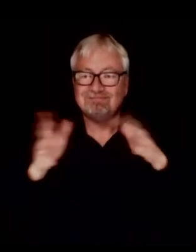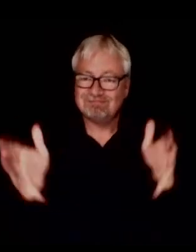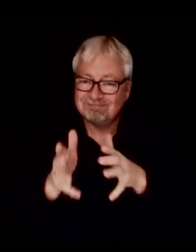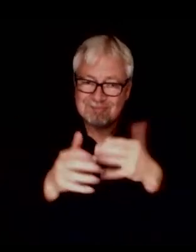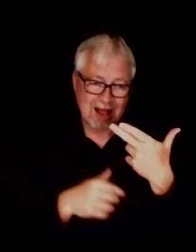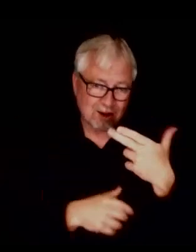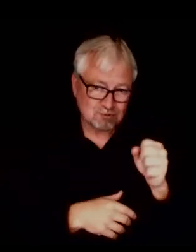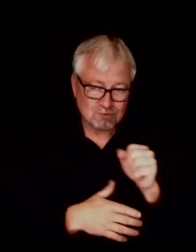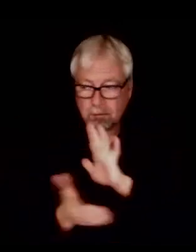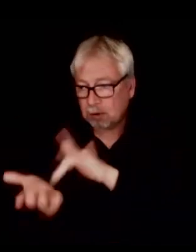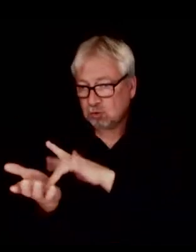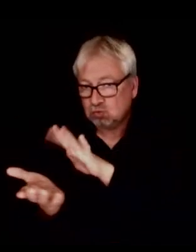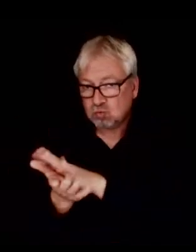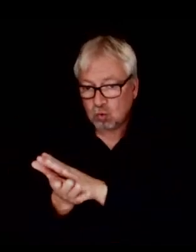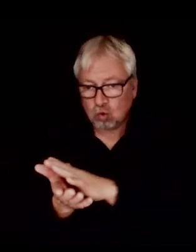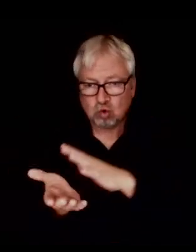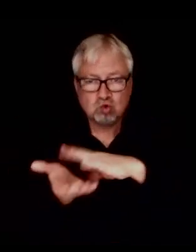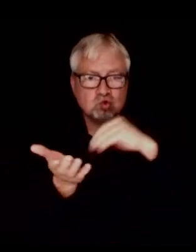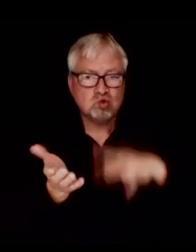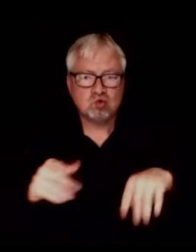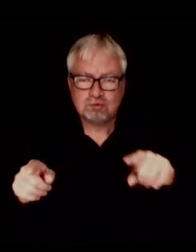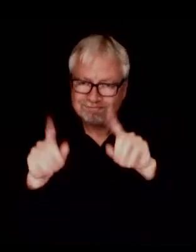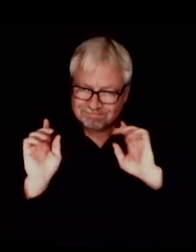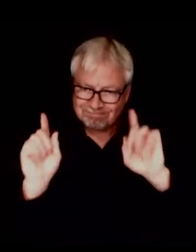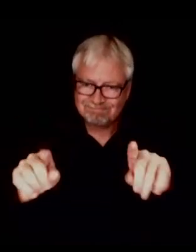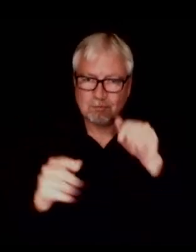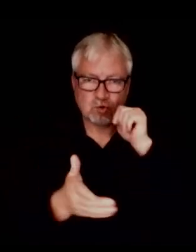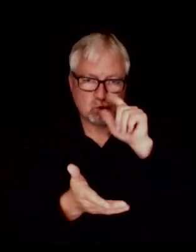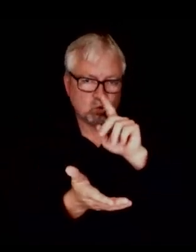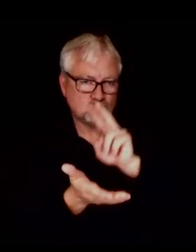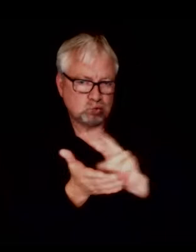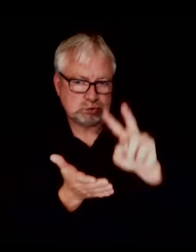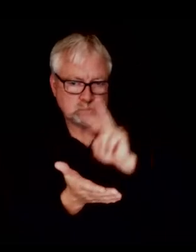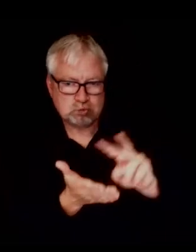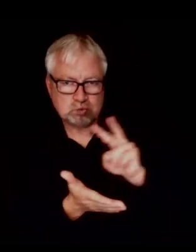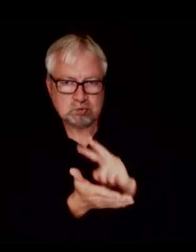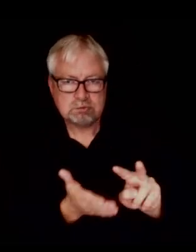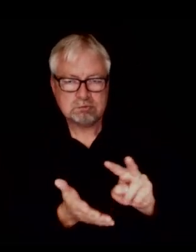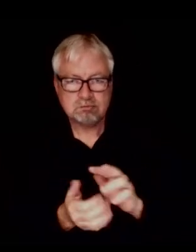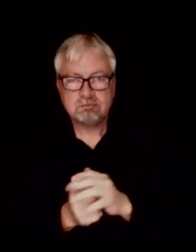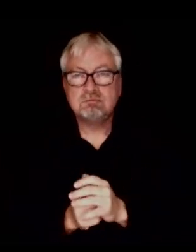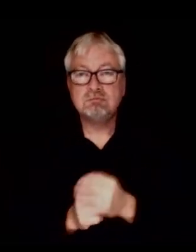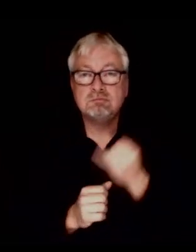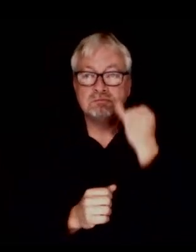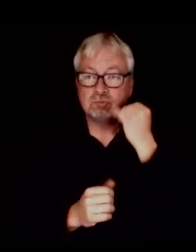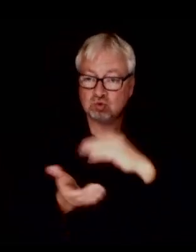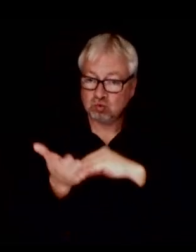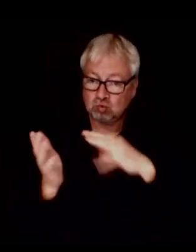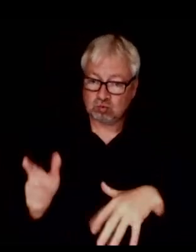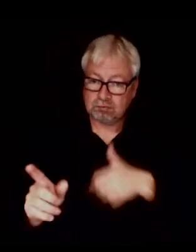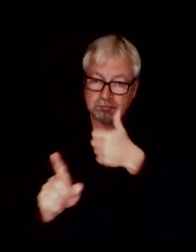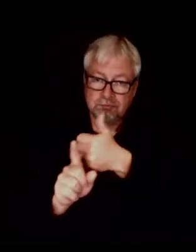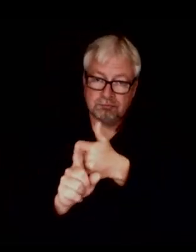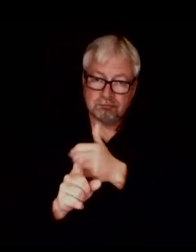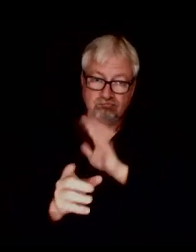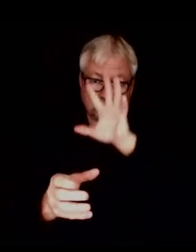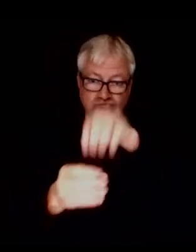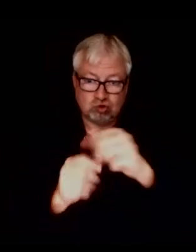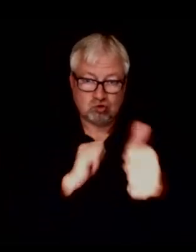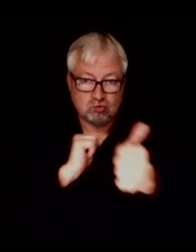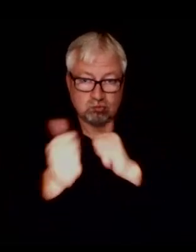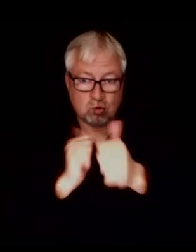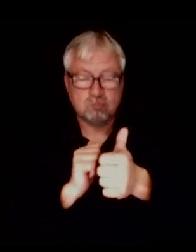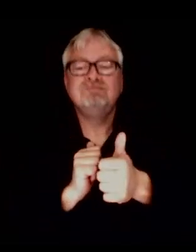we are asking our students and strongly encouraging our students in middle schools and high schools to be tested every 2 weeks. We're doing this by making it